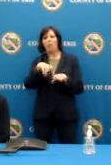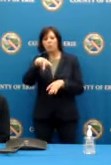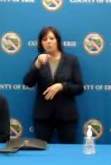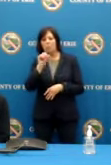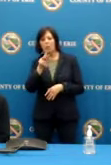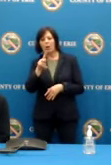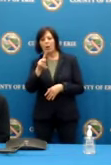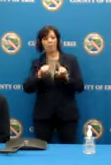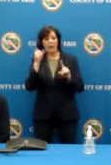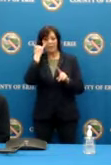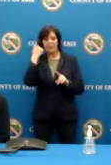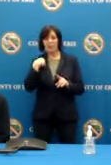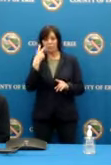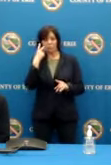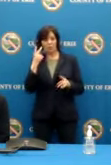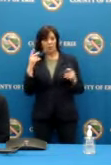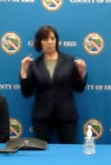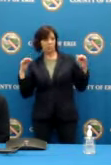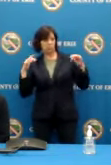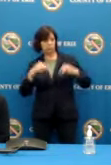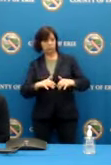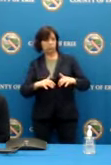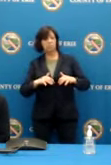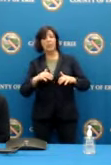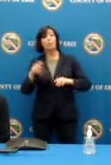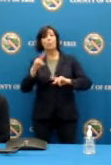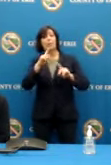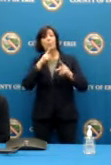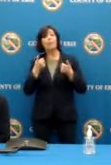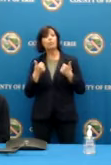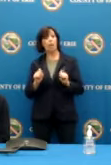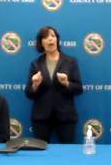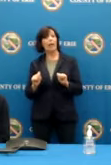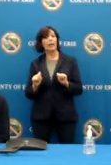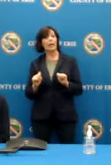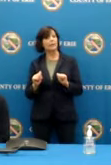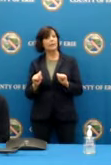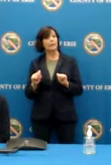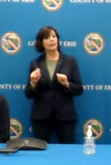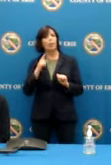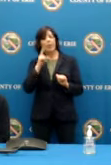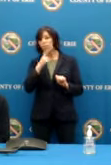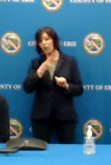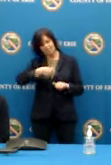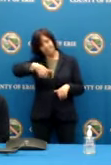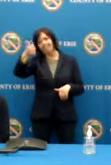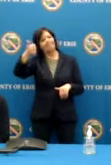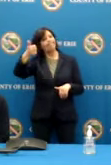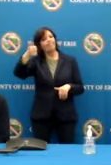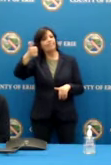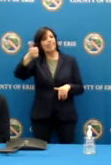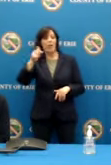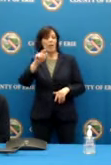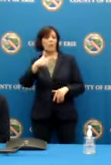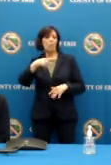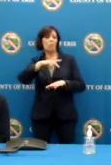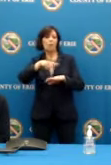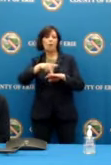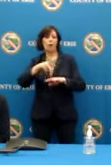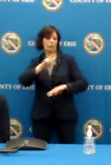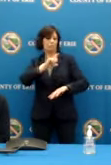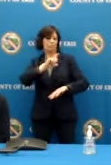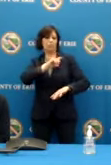if we saw mass congregation, and we've had people try to do masses in our parks before, we will shut them down. Our parks rangers and Erie County Sheriff's